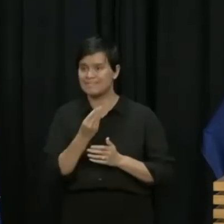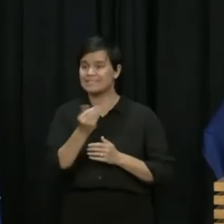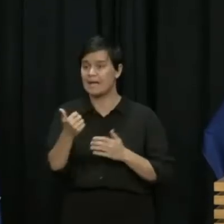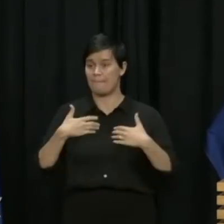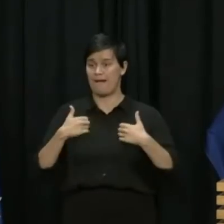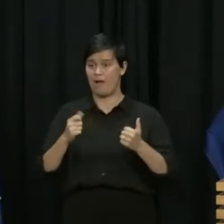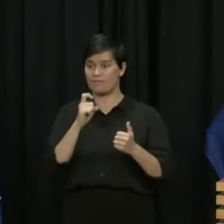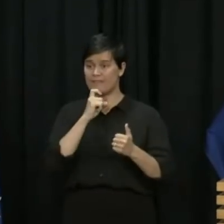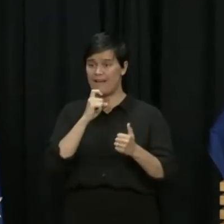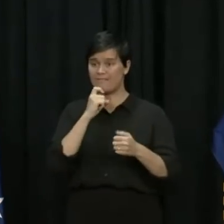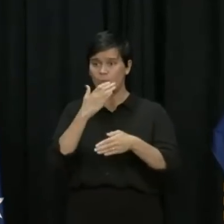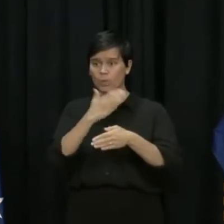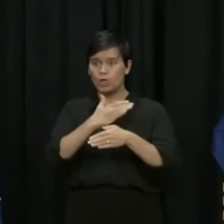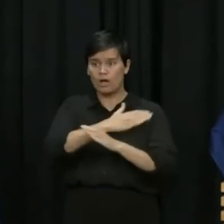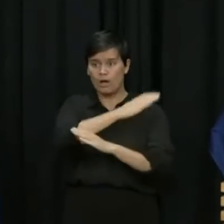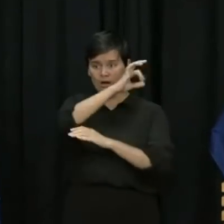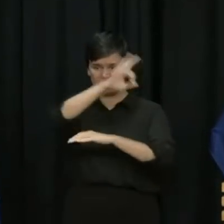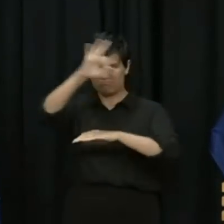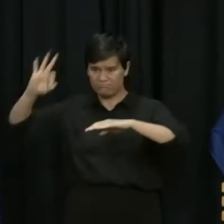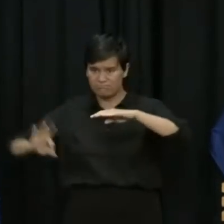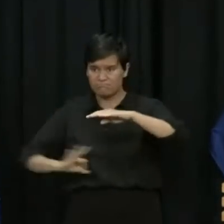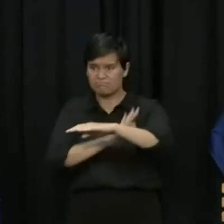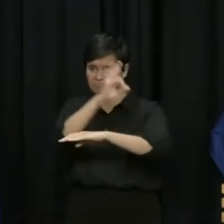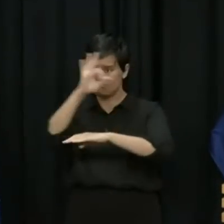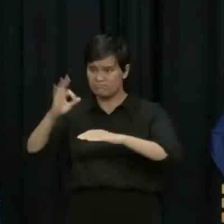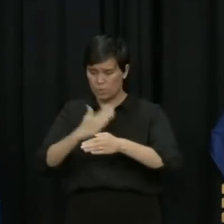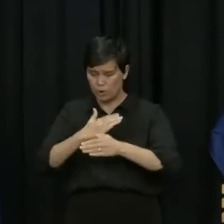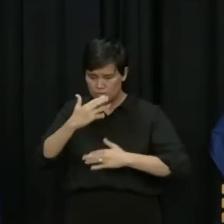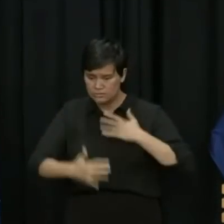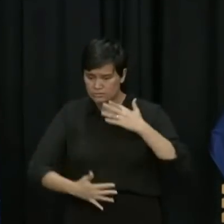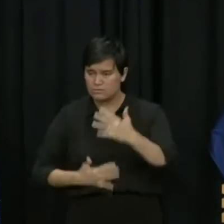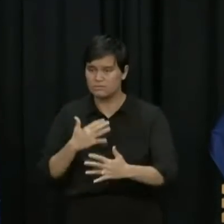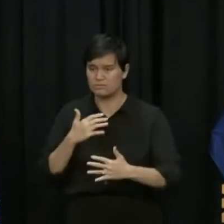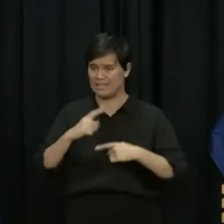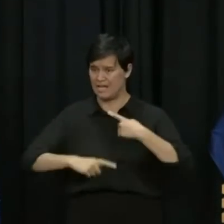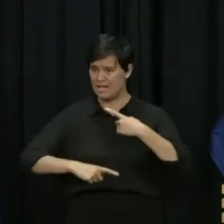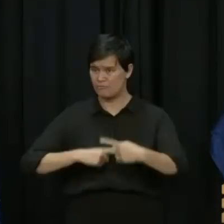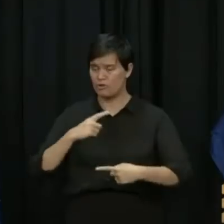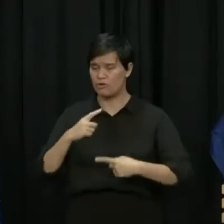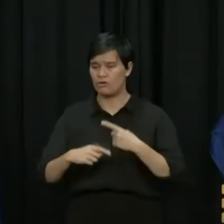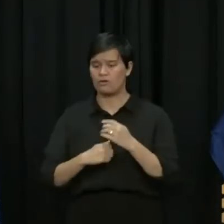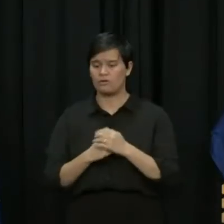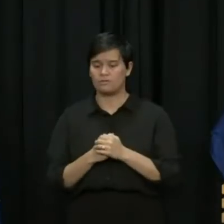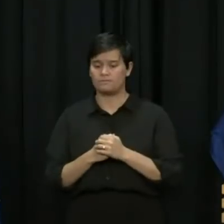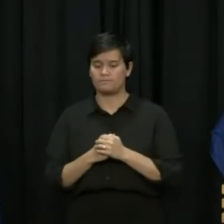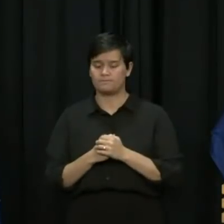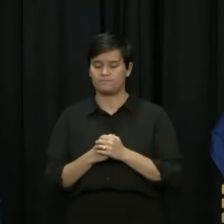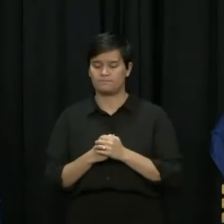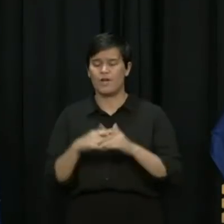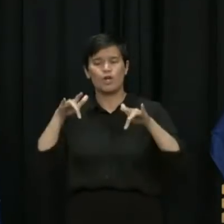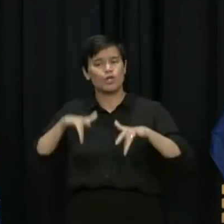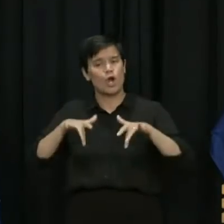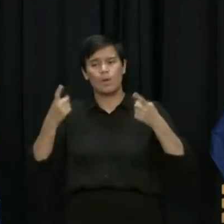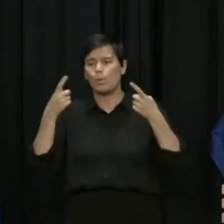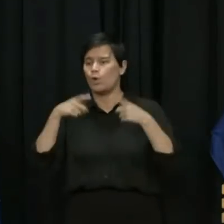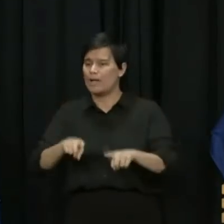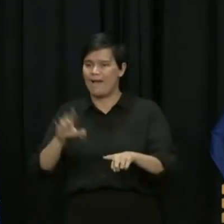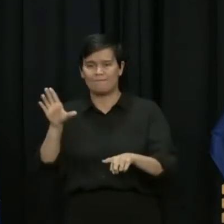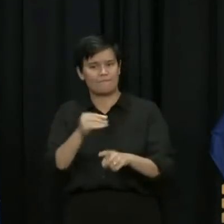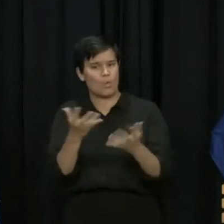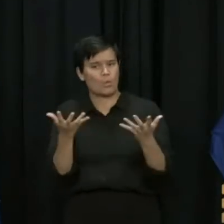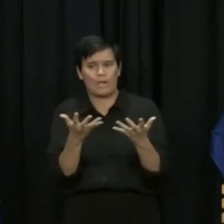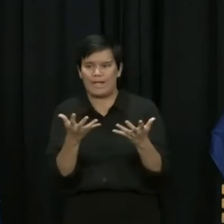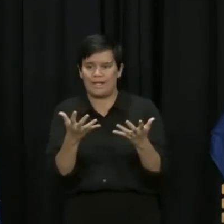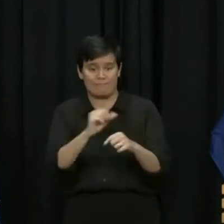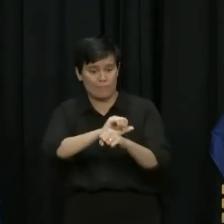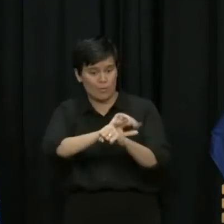working around the clock to answer. We don't yet have a complete picture of the potential source of the infection and spread, if